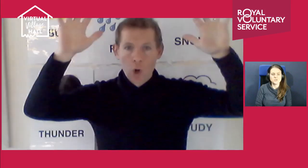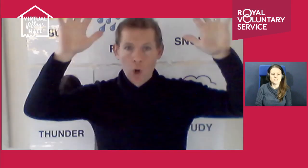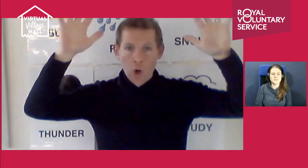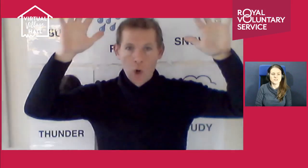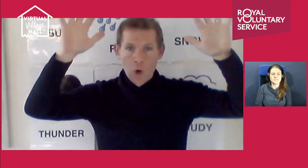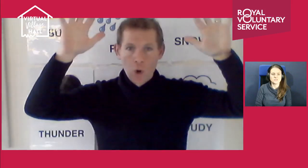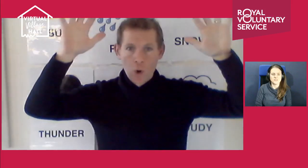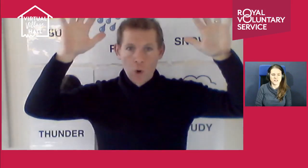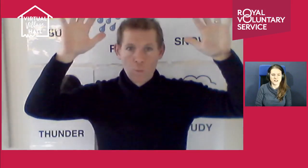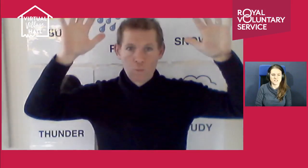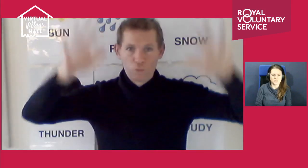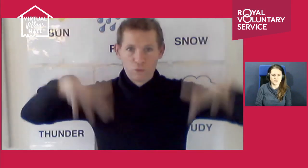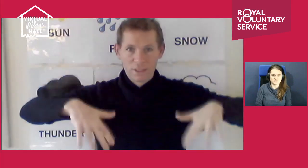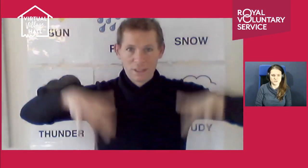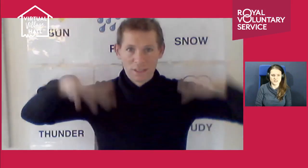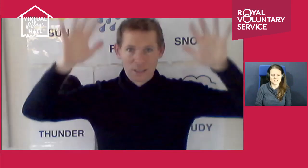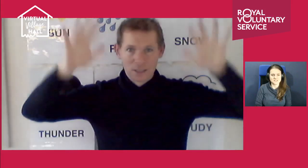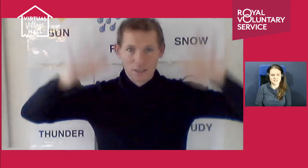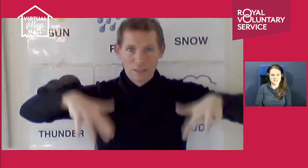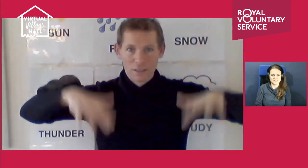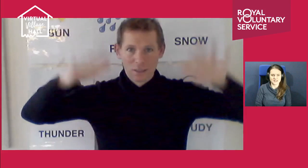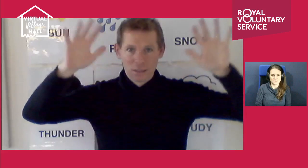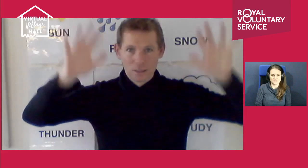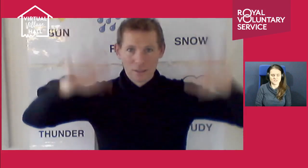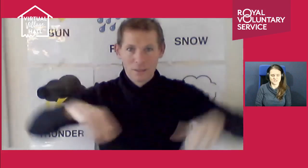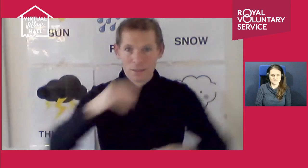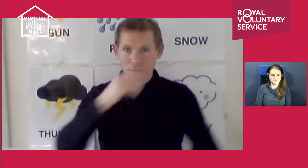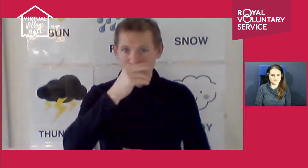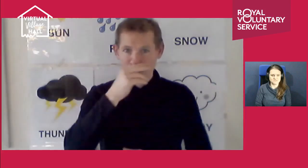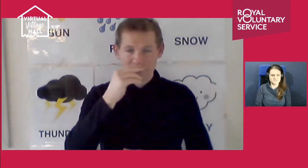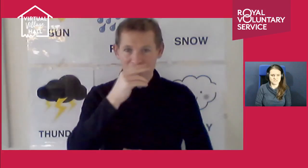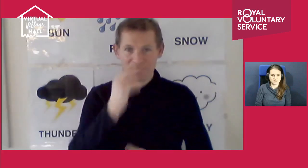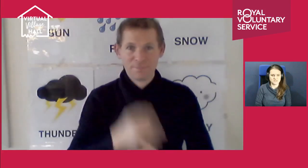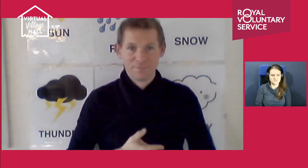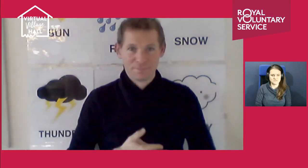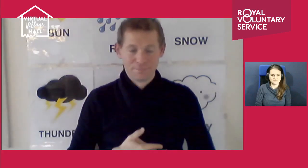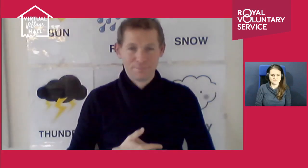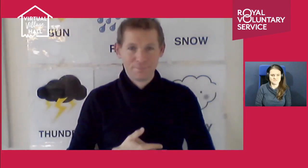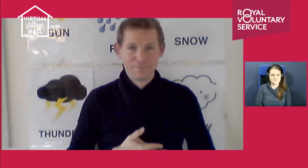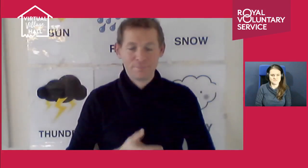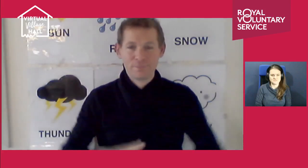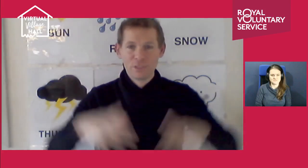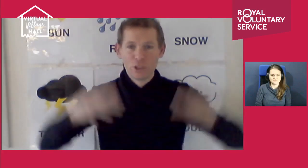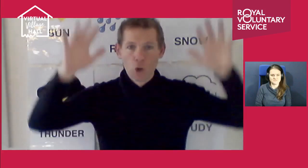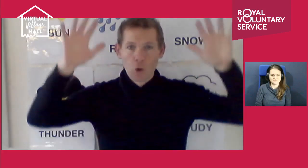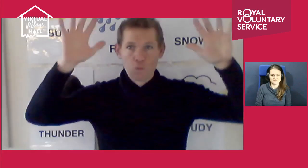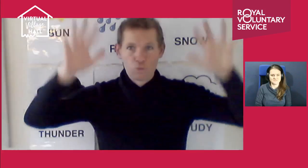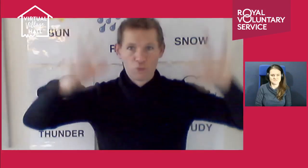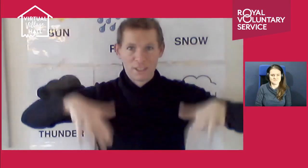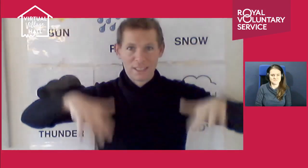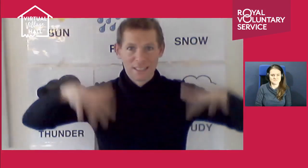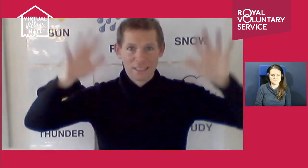I'll show you the very sort of English way of doing it, English language way of doing it. Rain.